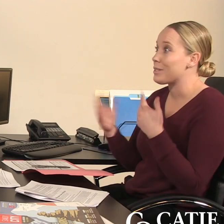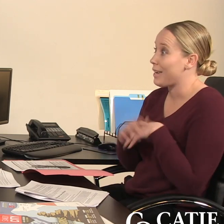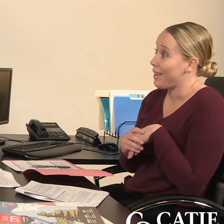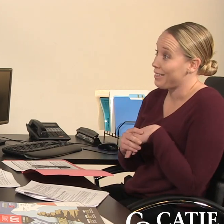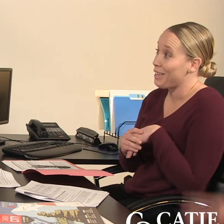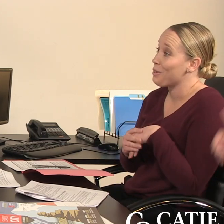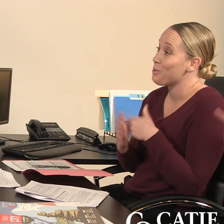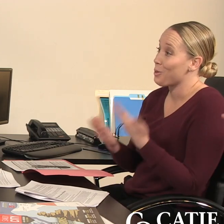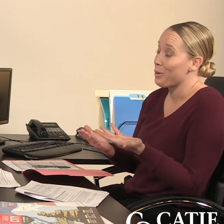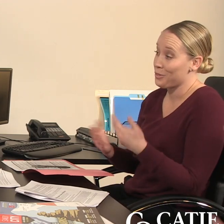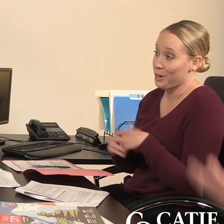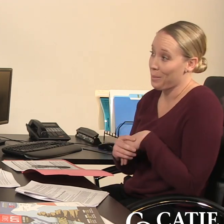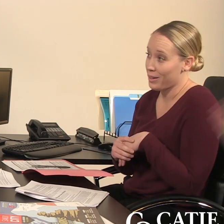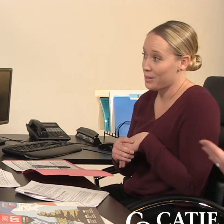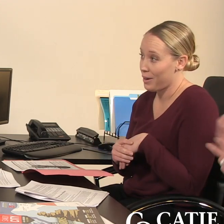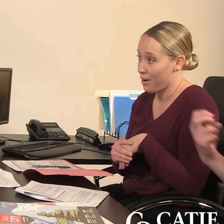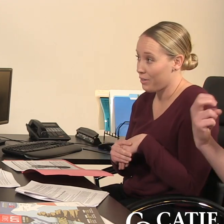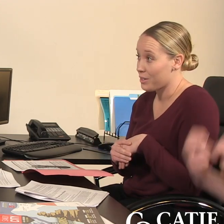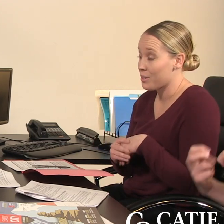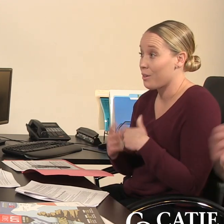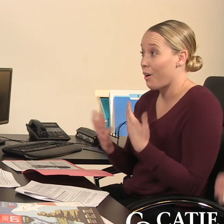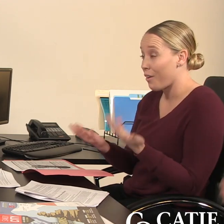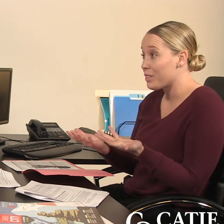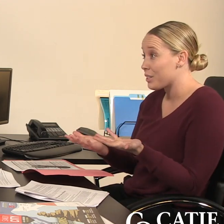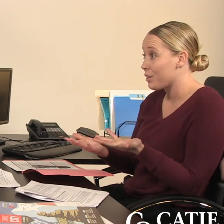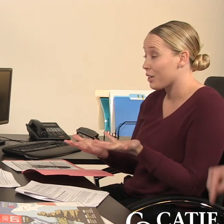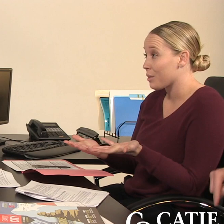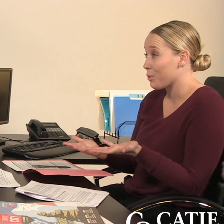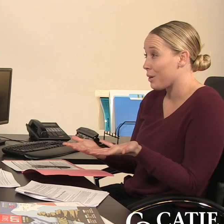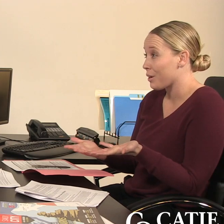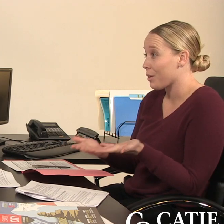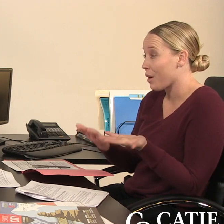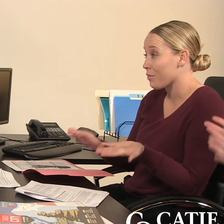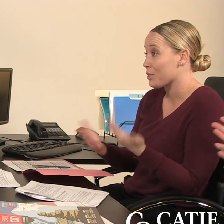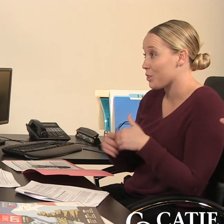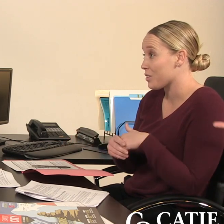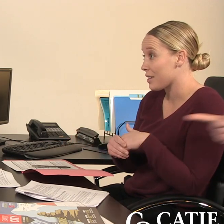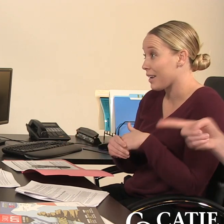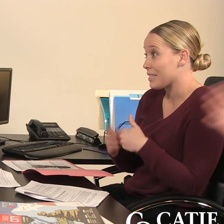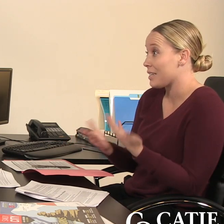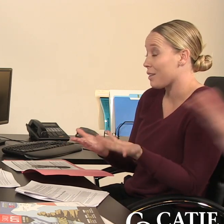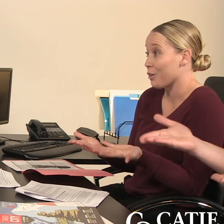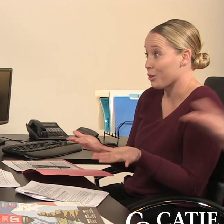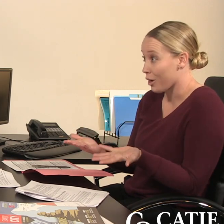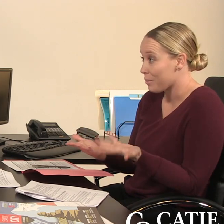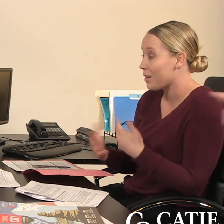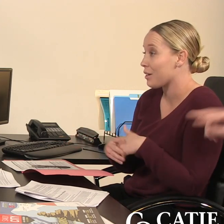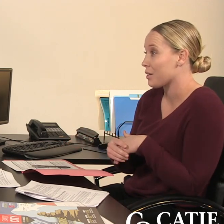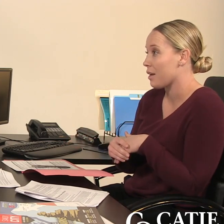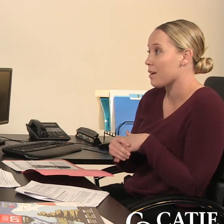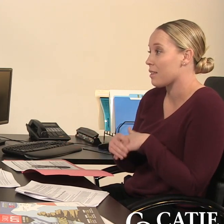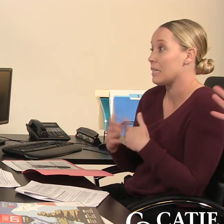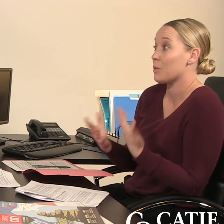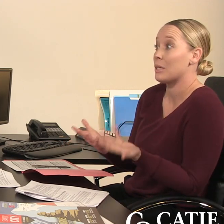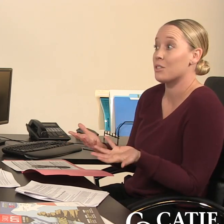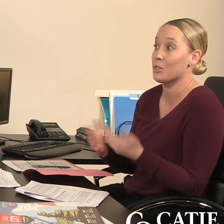Well, Diane, thank you so much for coming into my office. Obviously, you're going to bring a lot of concerns that I can see that are alarming and things that we need to